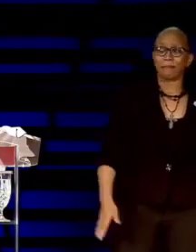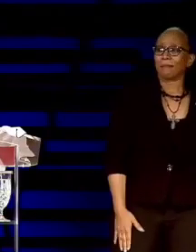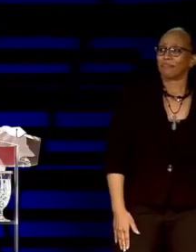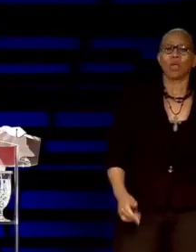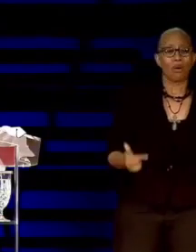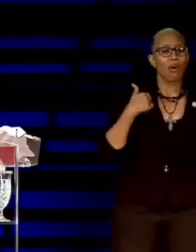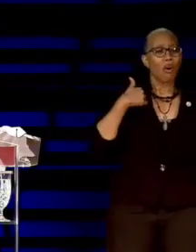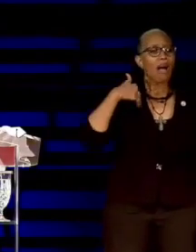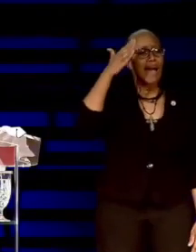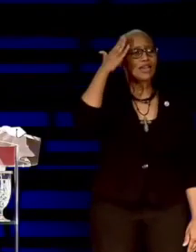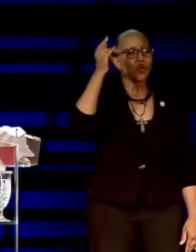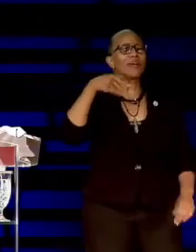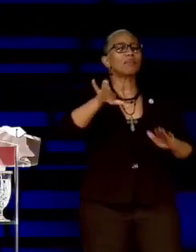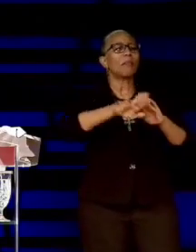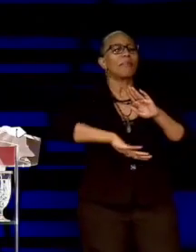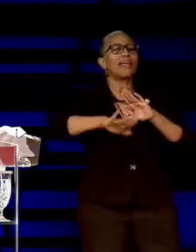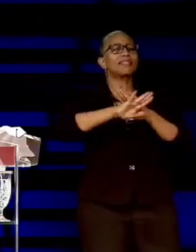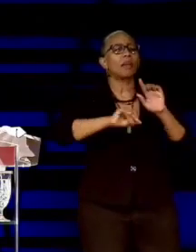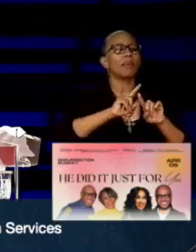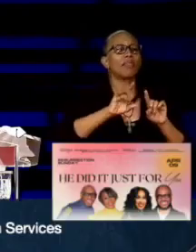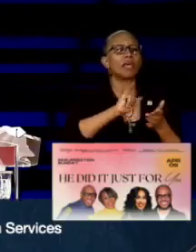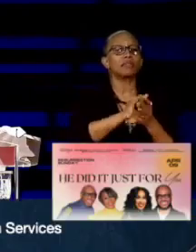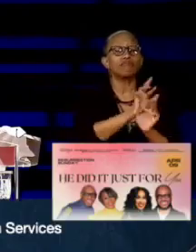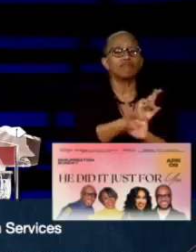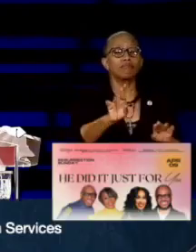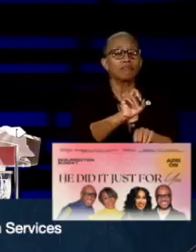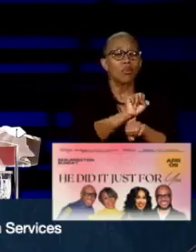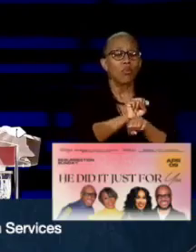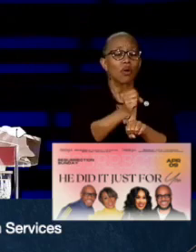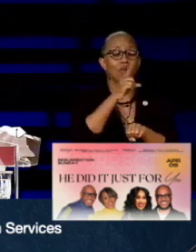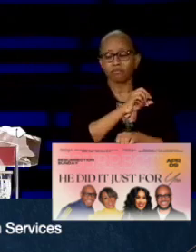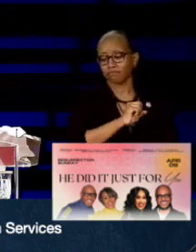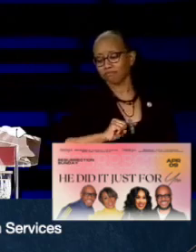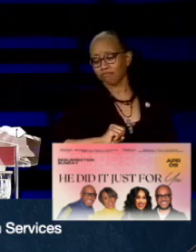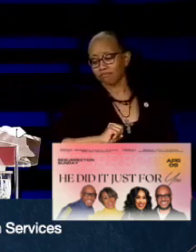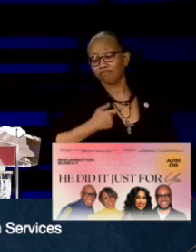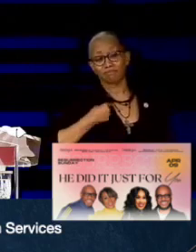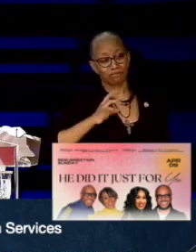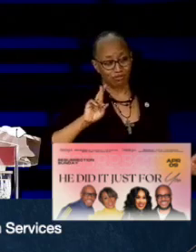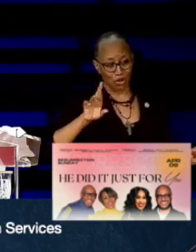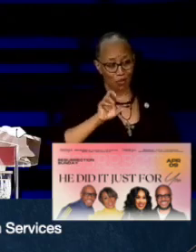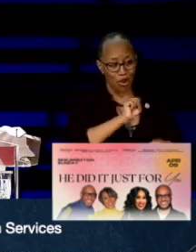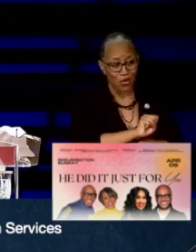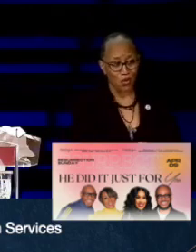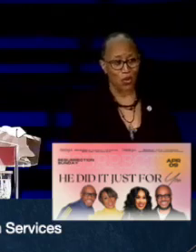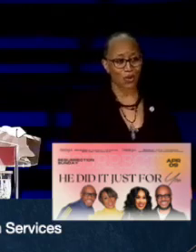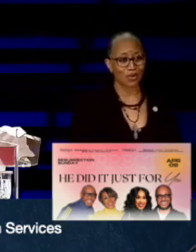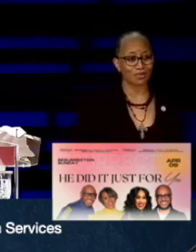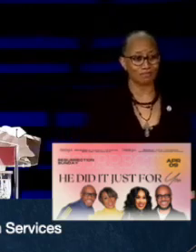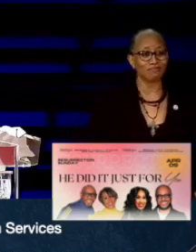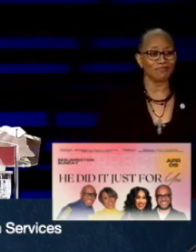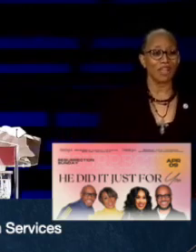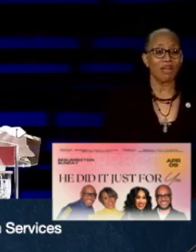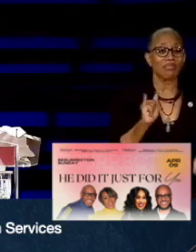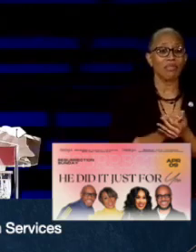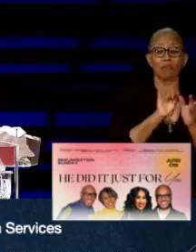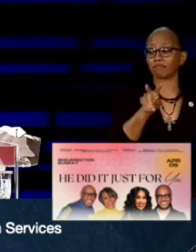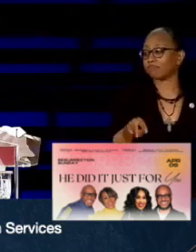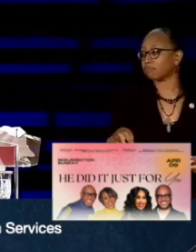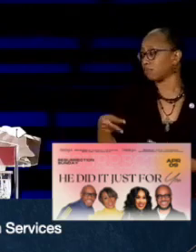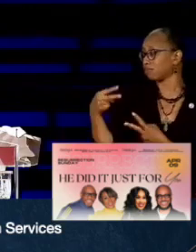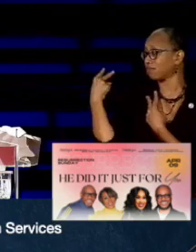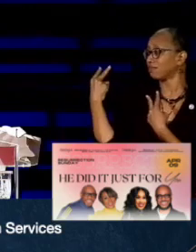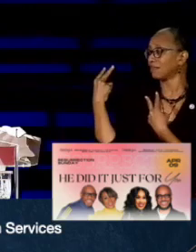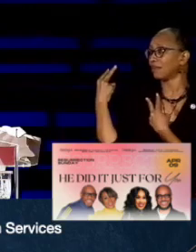I know it's elementary, but for somebody, it's about to work. Nudge your neighbor and tell them it's about to work. In fact, look behind